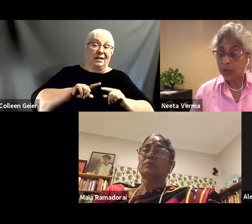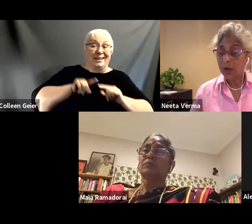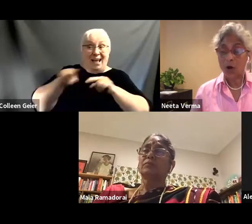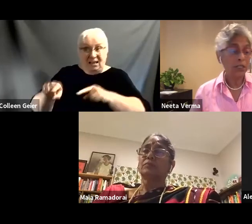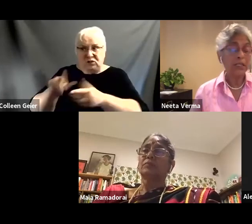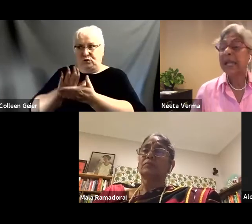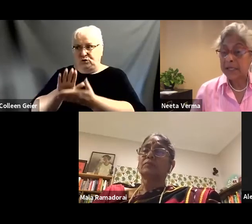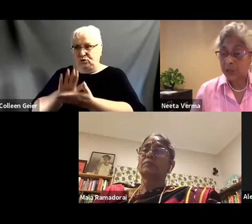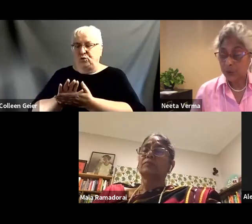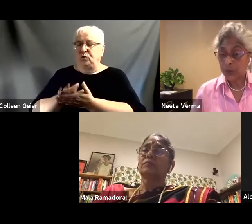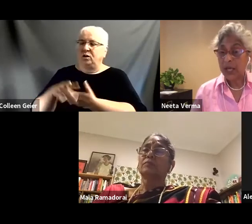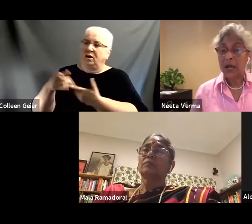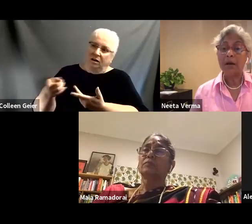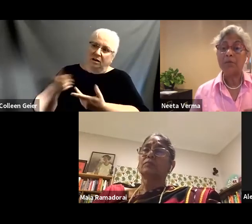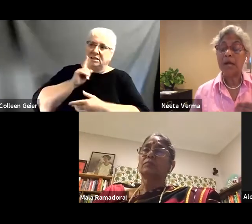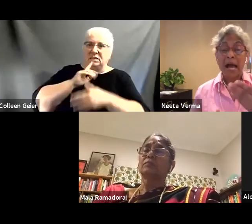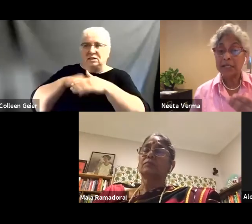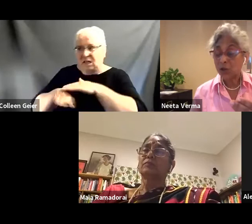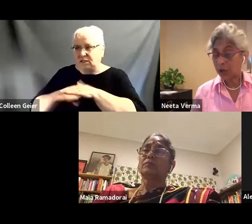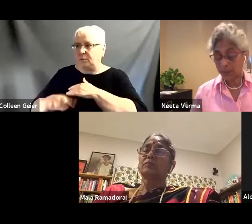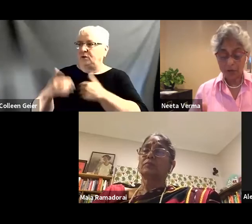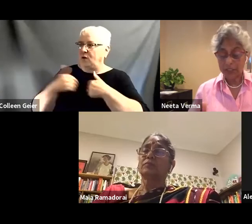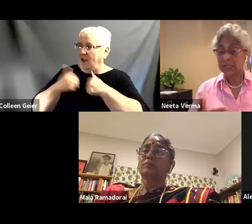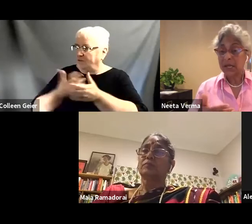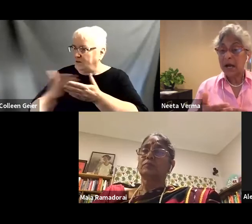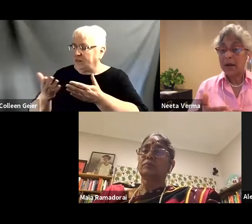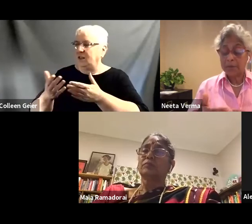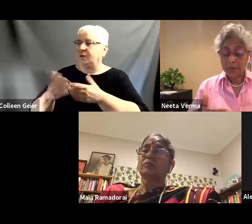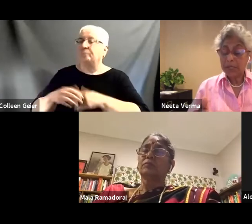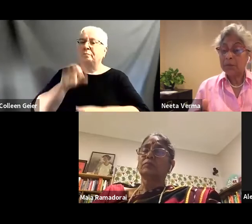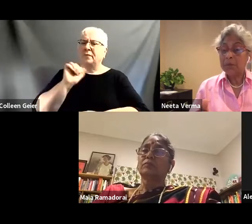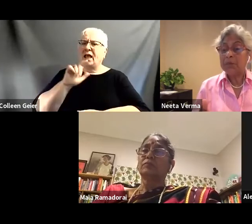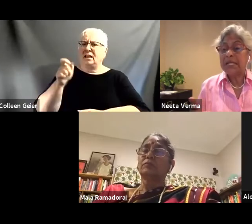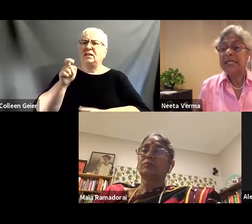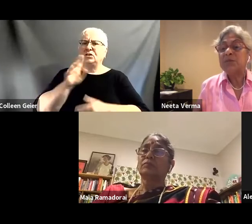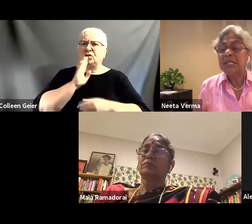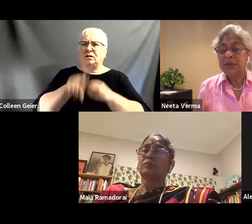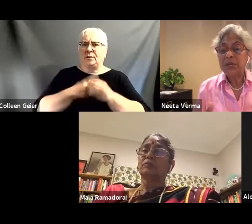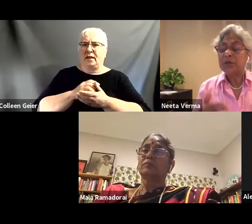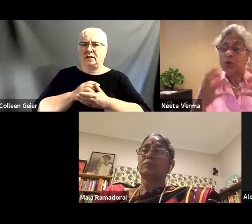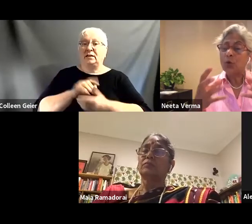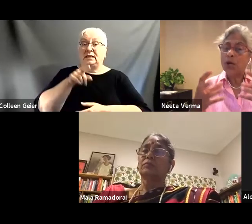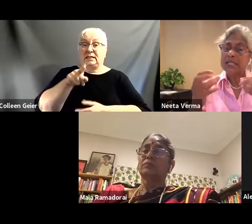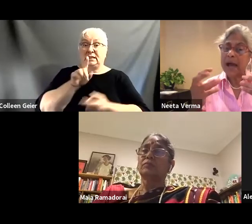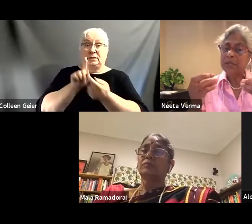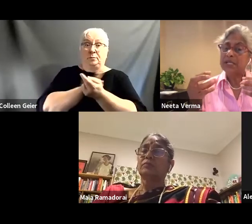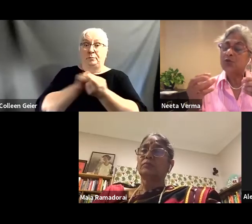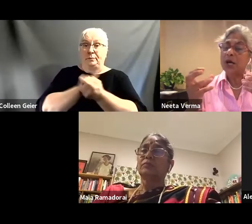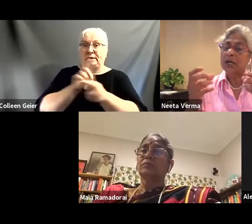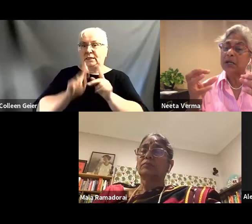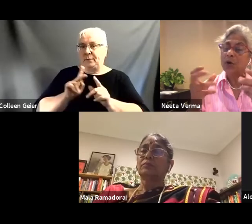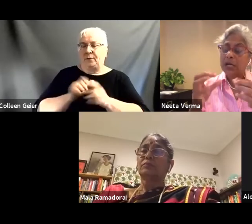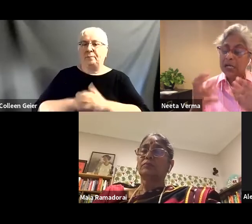school or the classroom. Alex talked about this, that he's meeting people. So what is happening